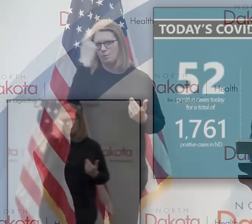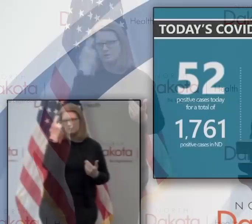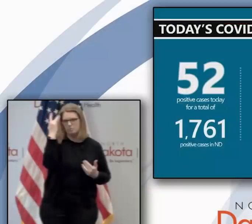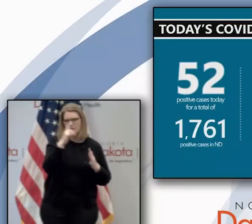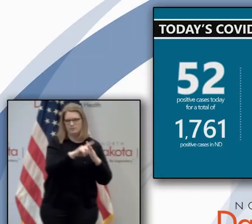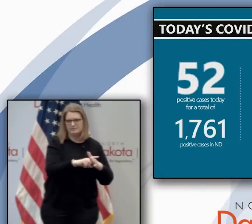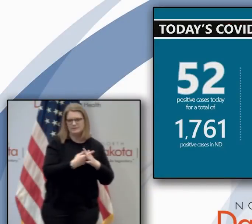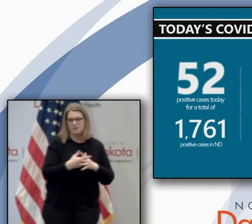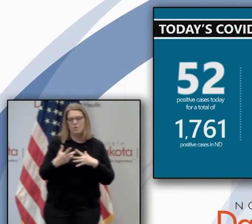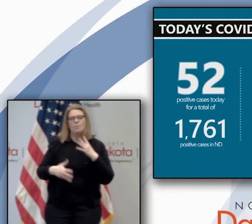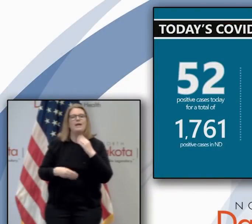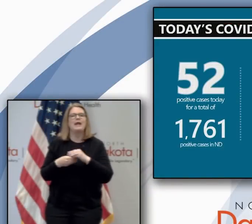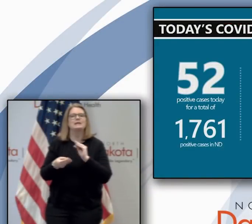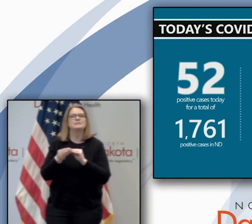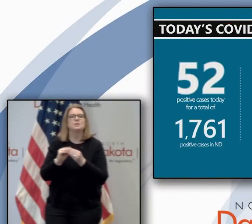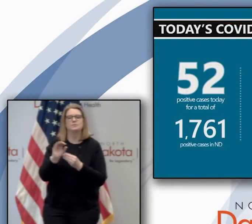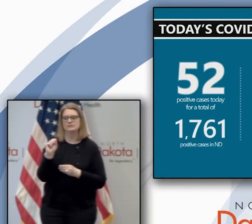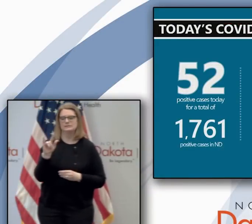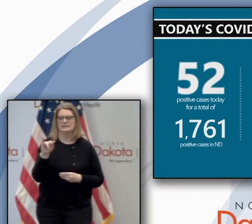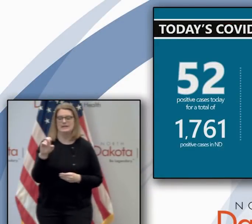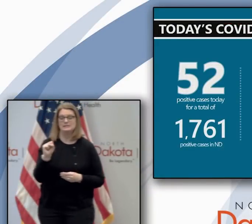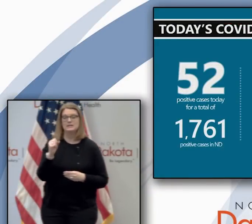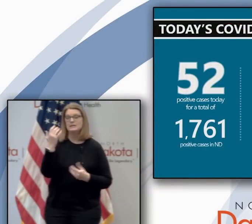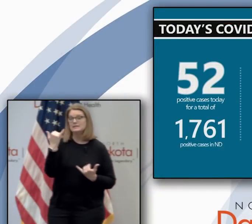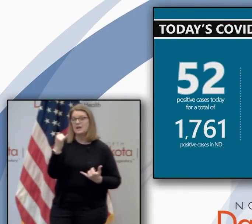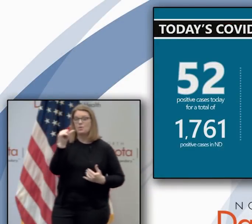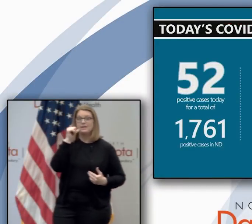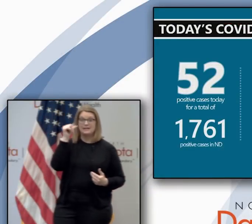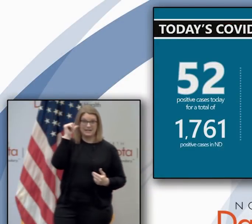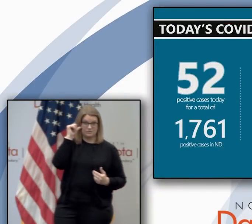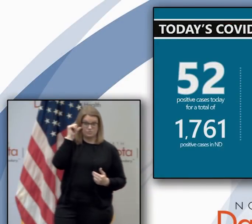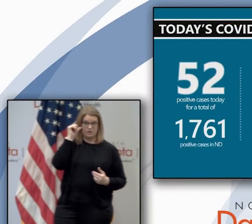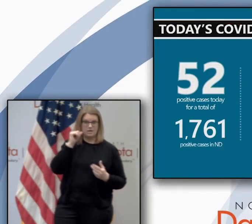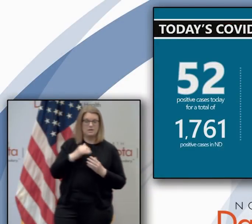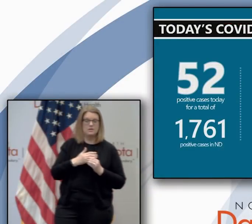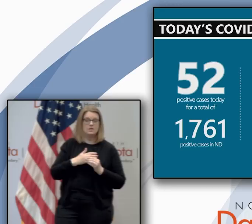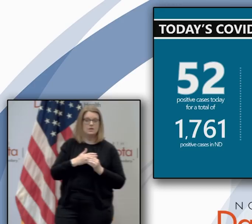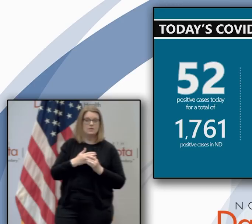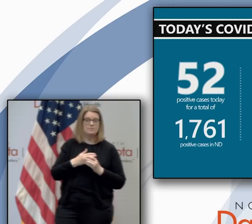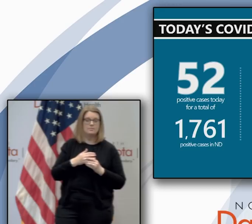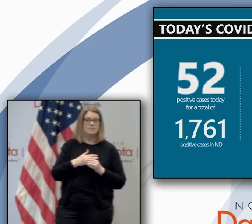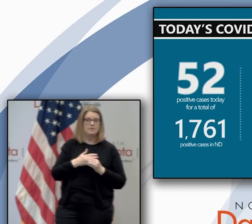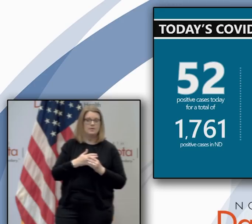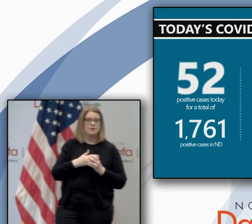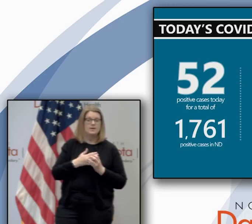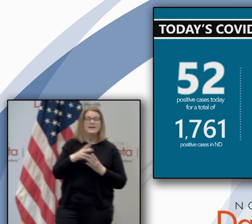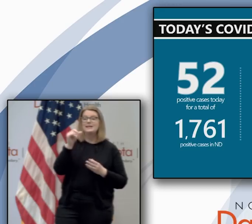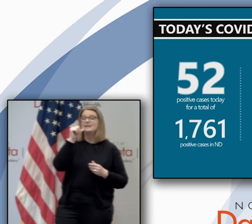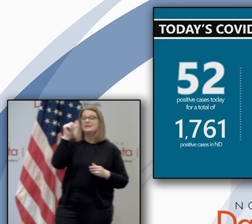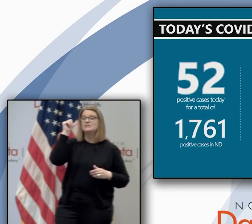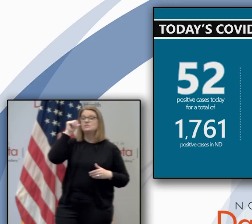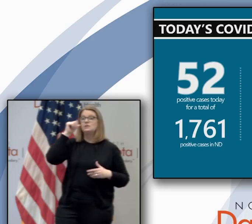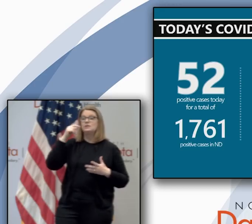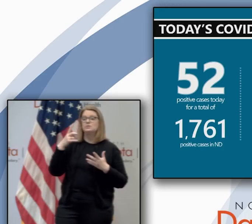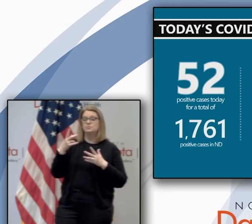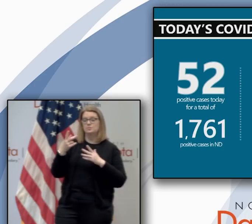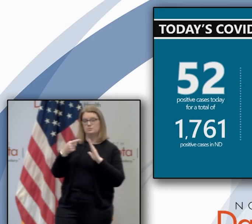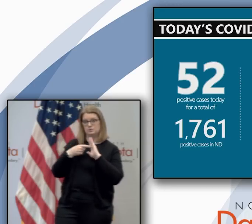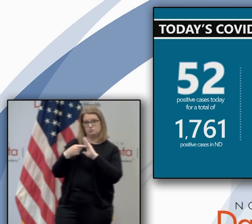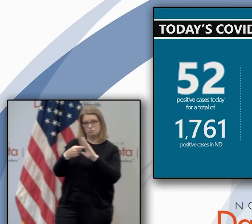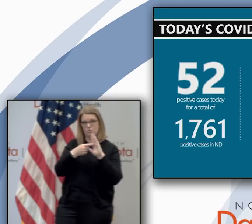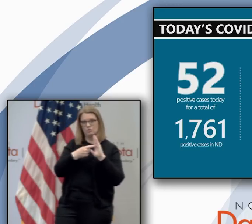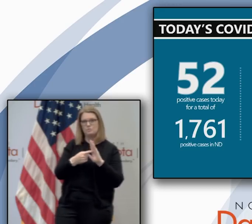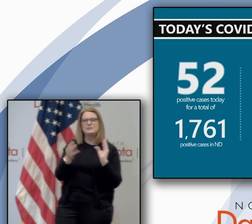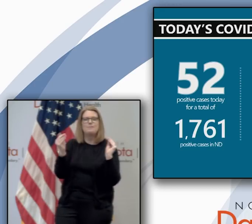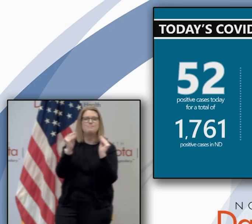to our slides today. When I reported yesterday, we were moving towards an additional level of